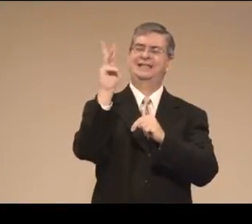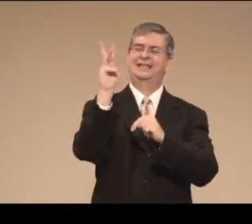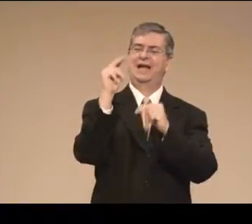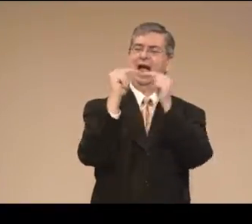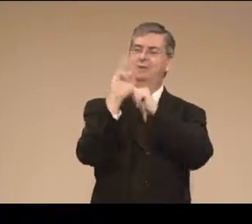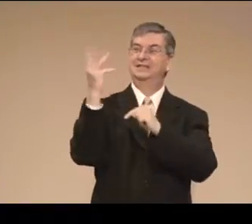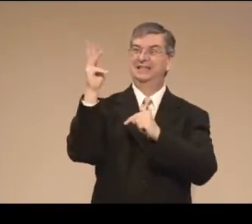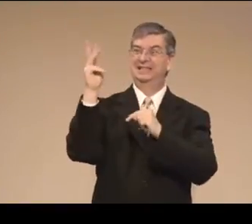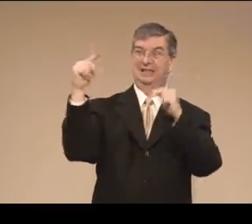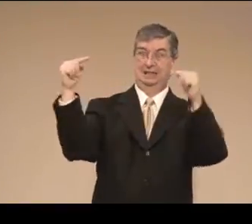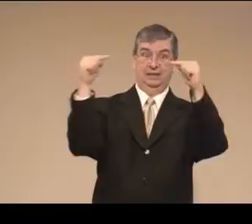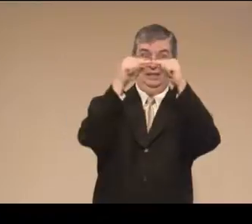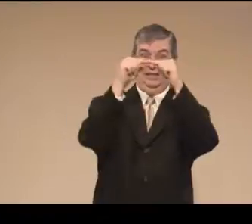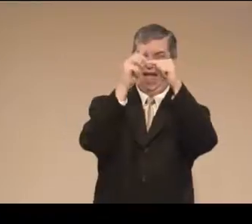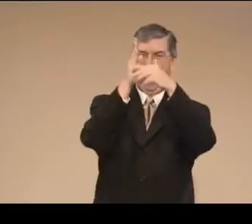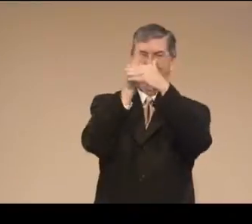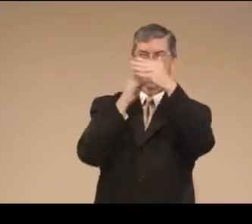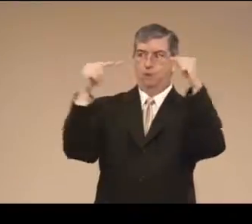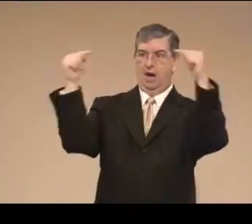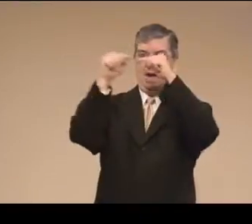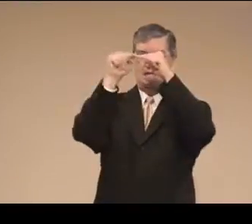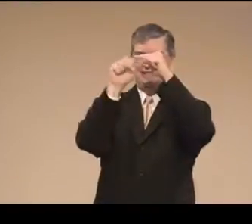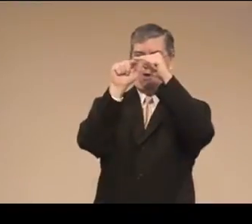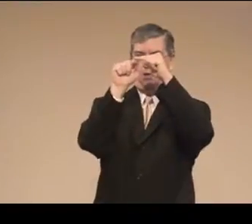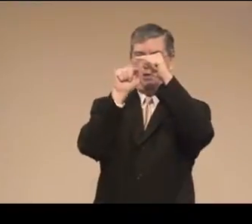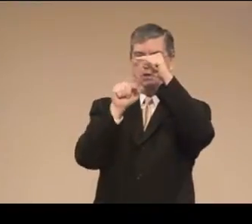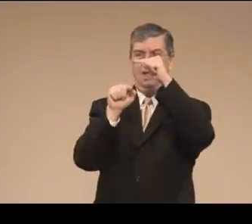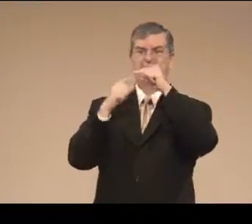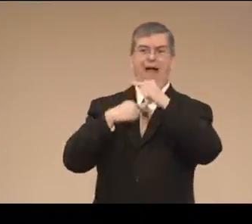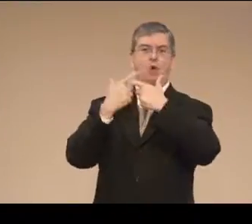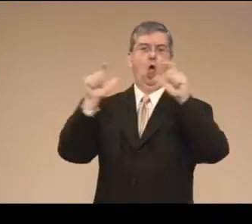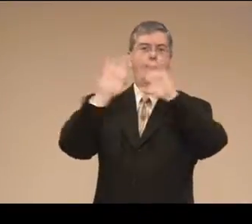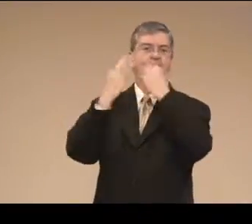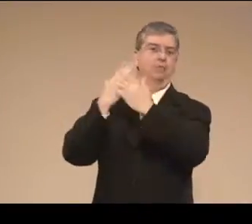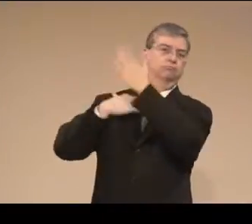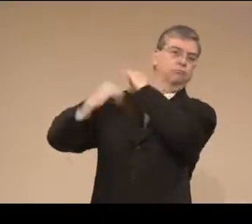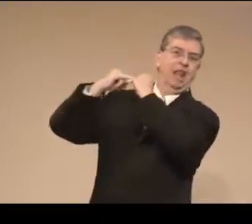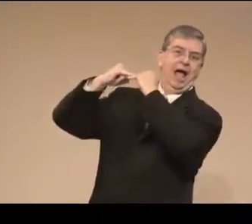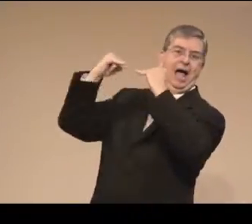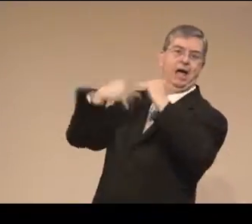I believe it's Highway 16. It's right in the middle, just south of there.